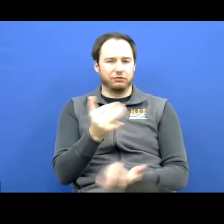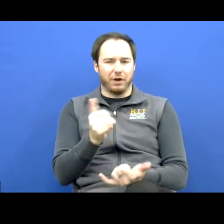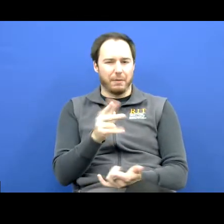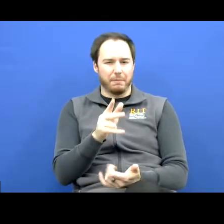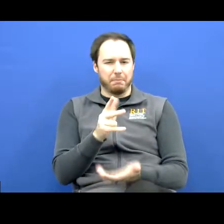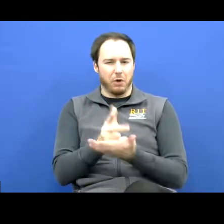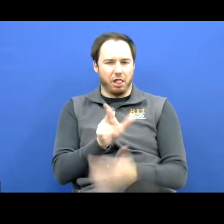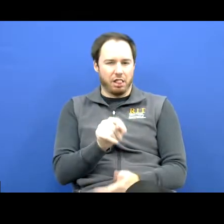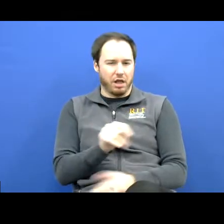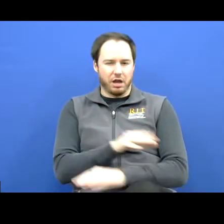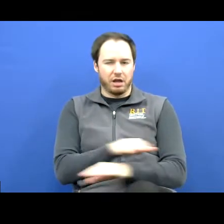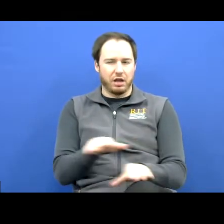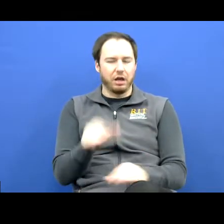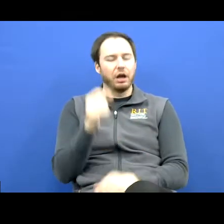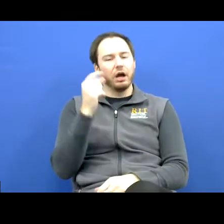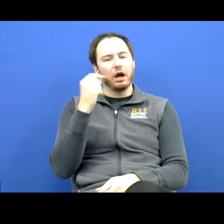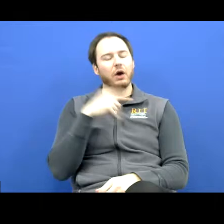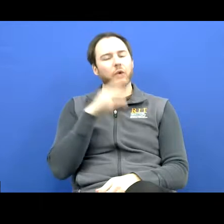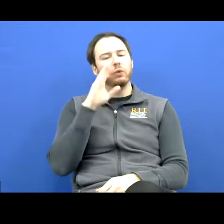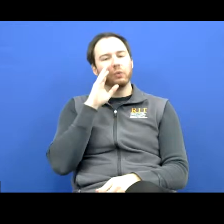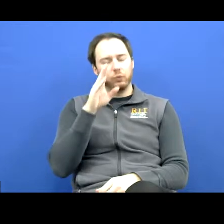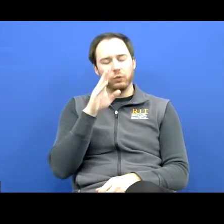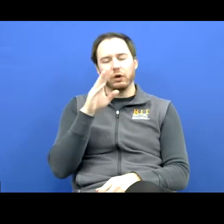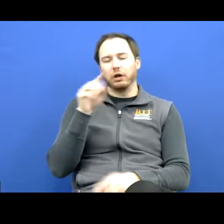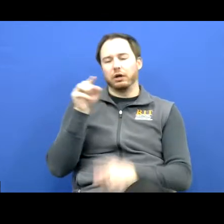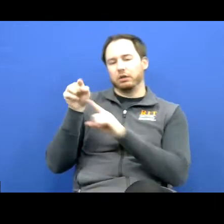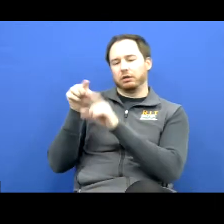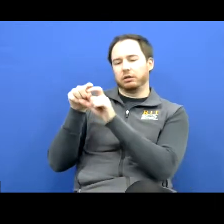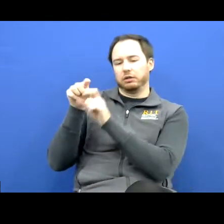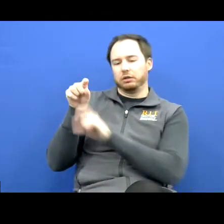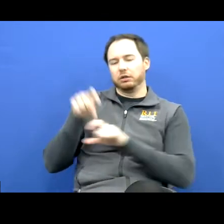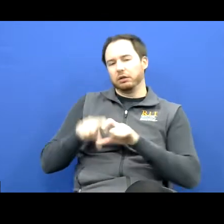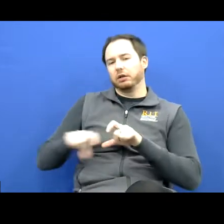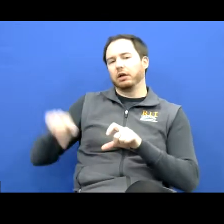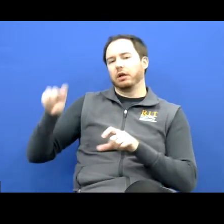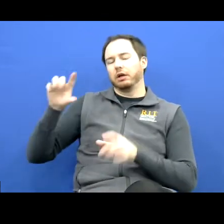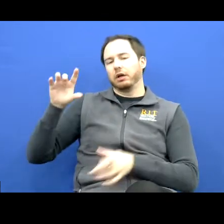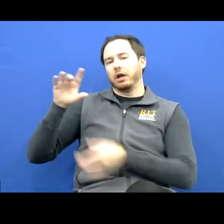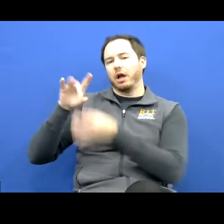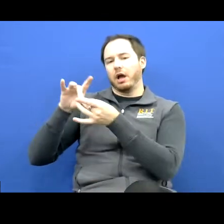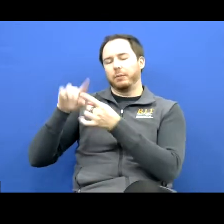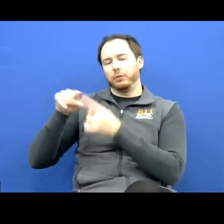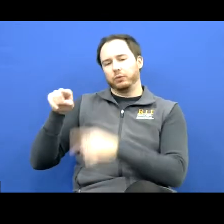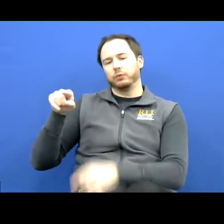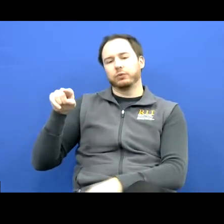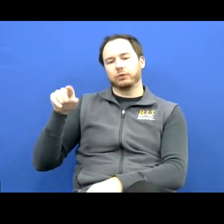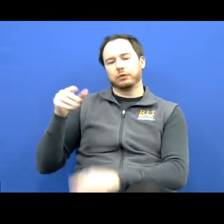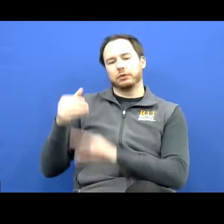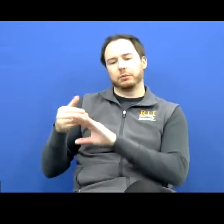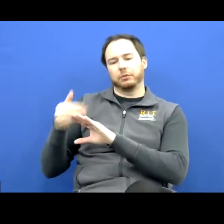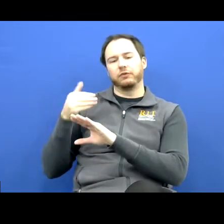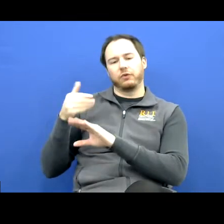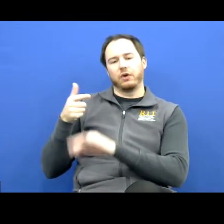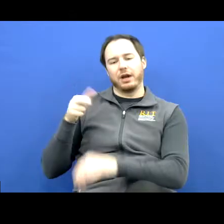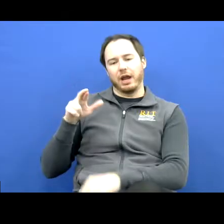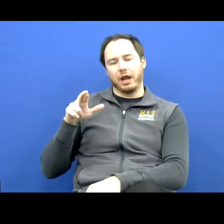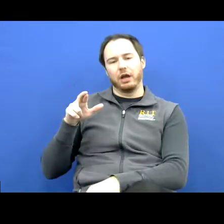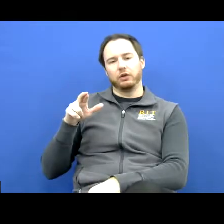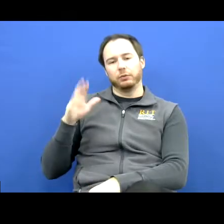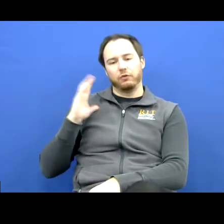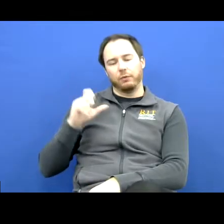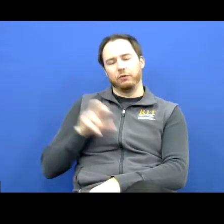lots. But we would take the portion essentially up to just before the former Gander, it would turn